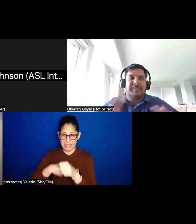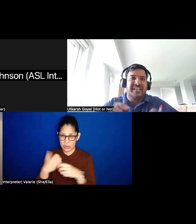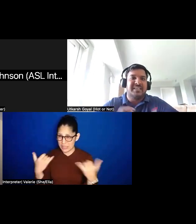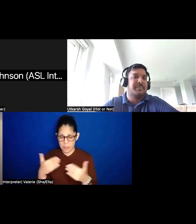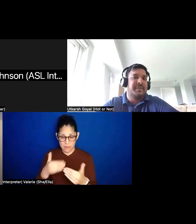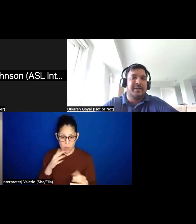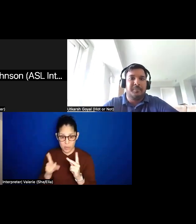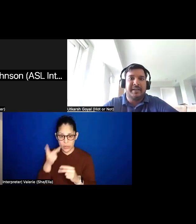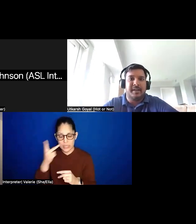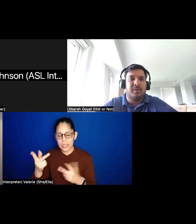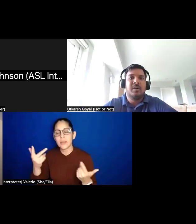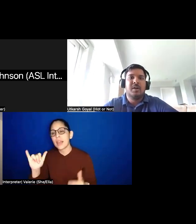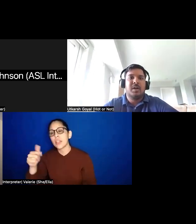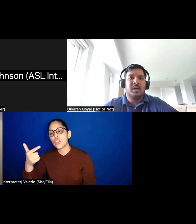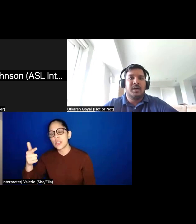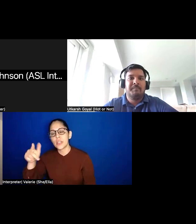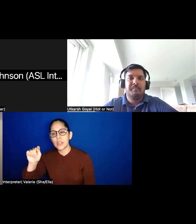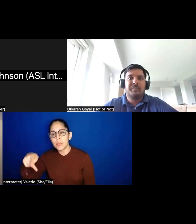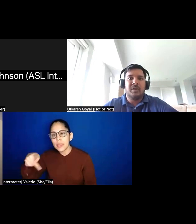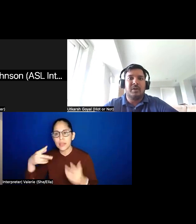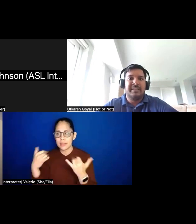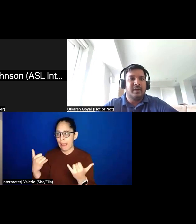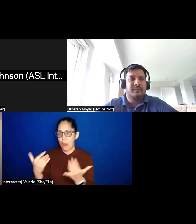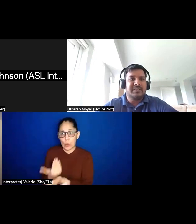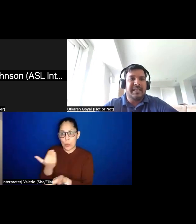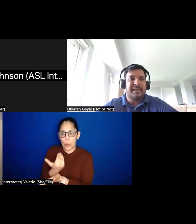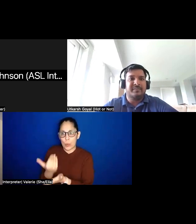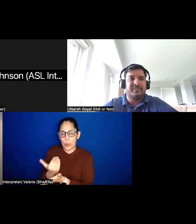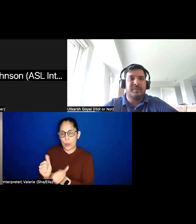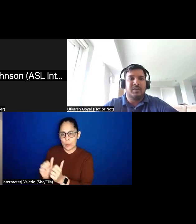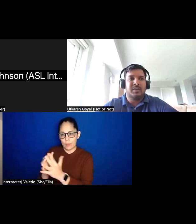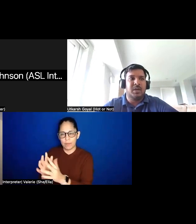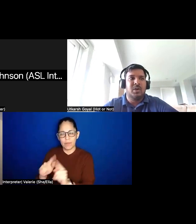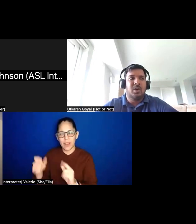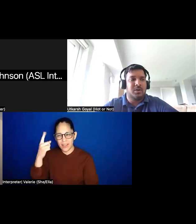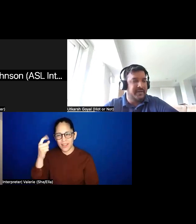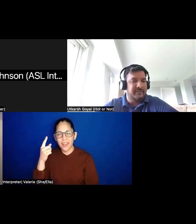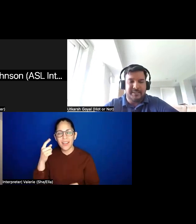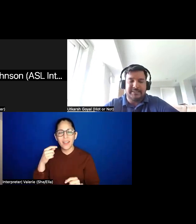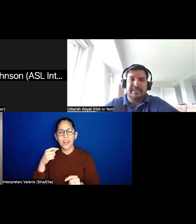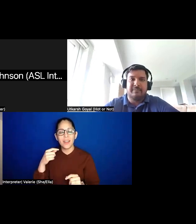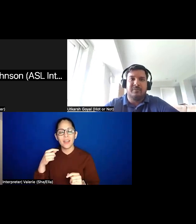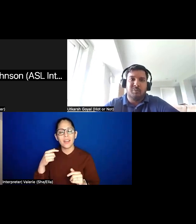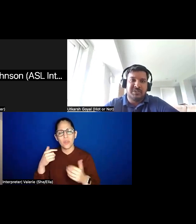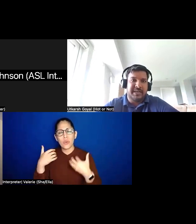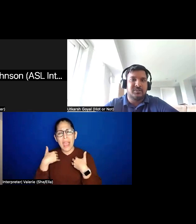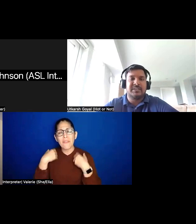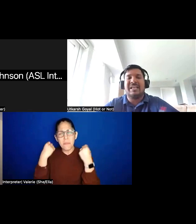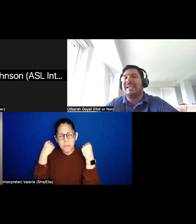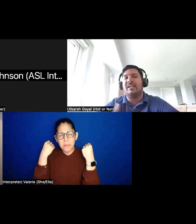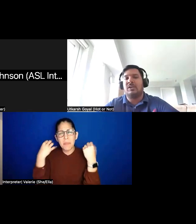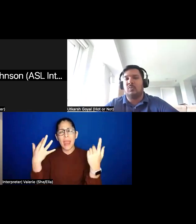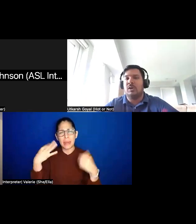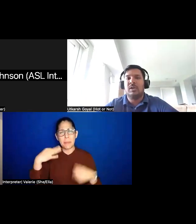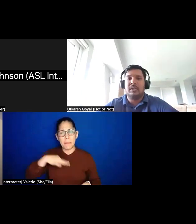you know, the GPT is coming into play now. They obviously have a lot of advantages if used right. So